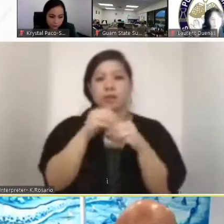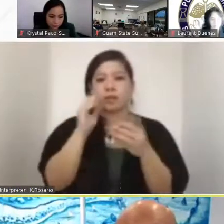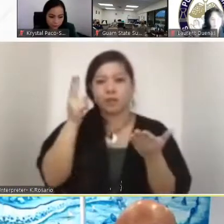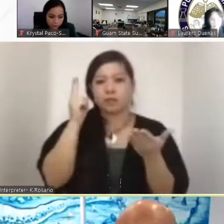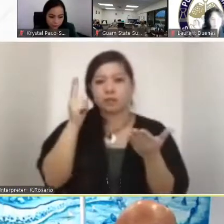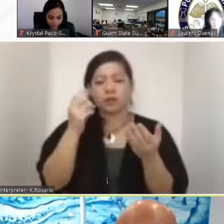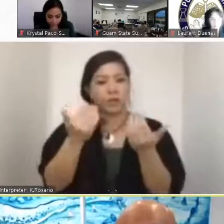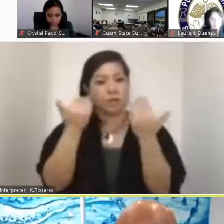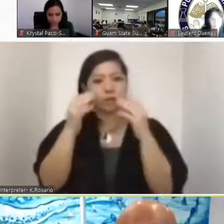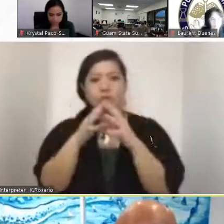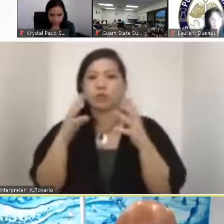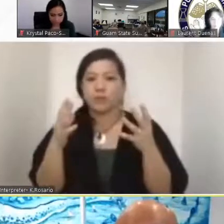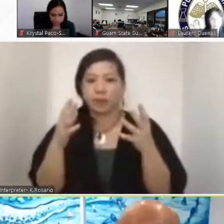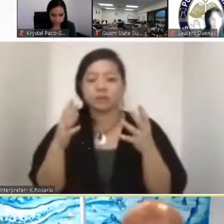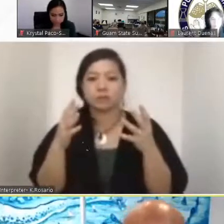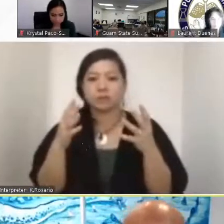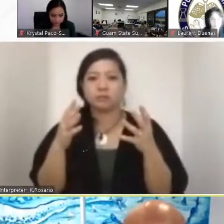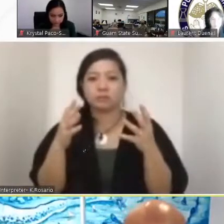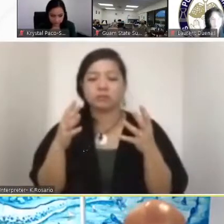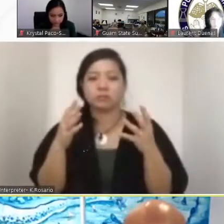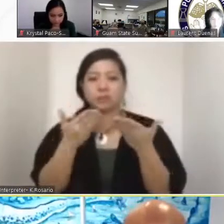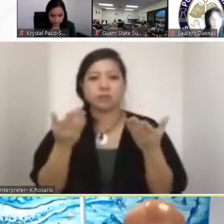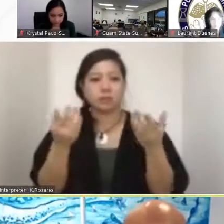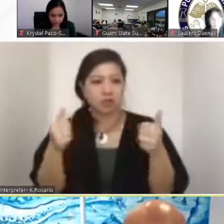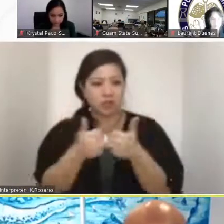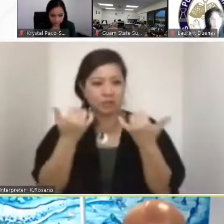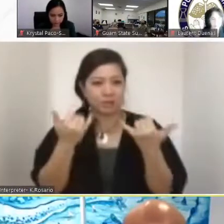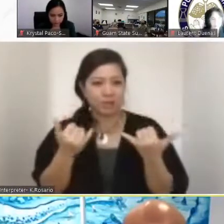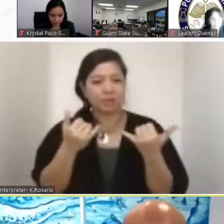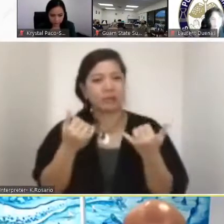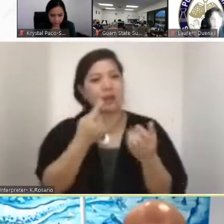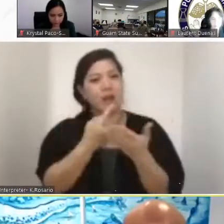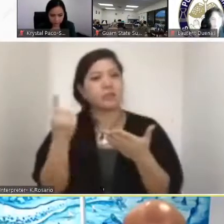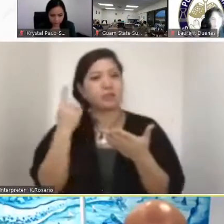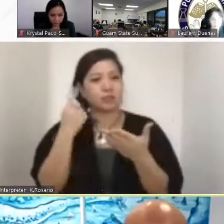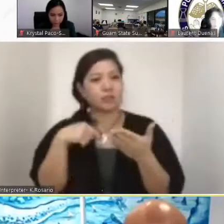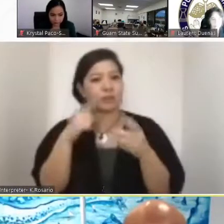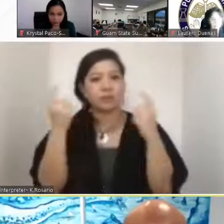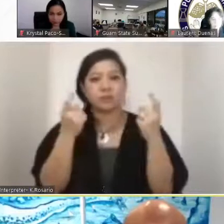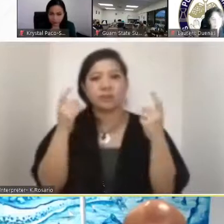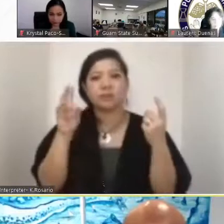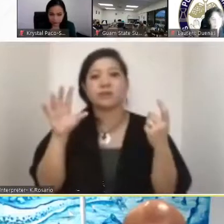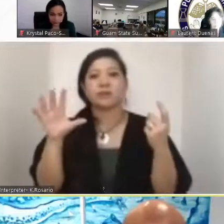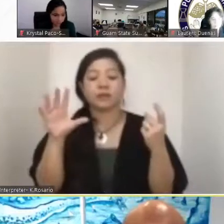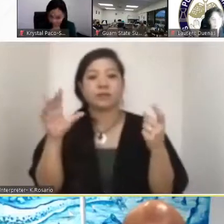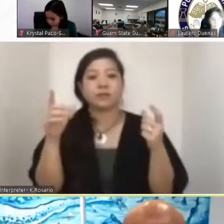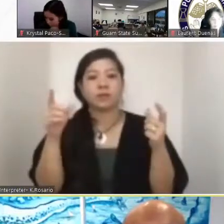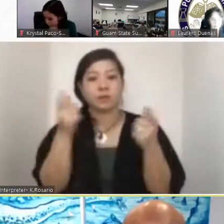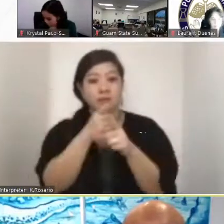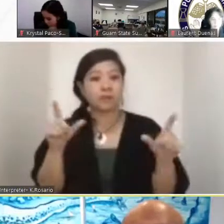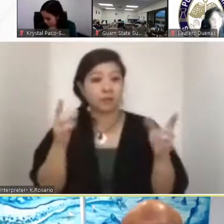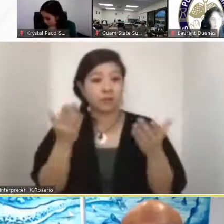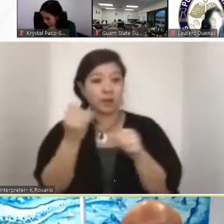so many adversities. As you pointed out, just last year, we celebrated the 75th liberation of the island.